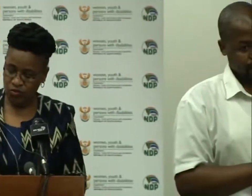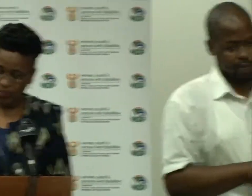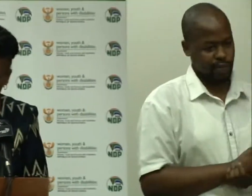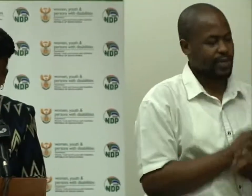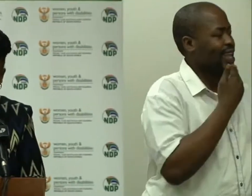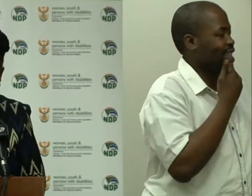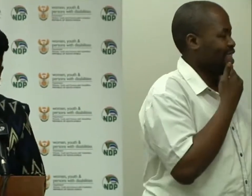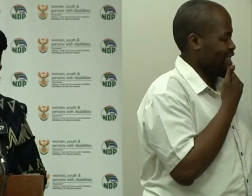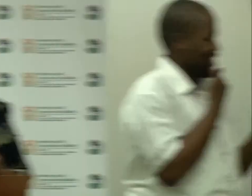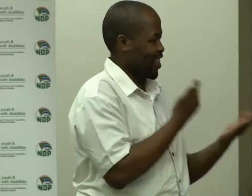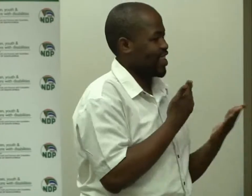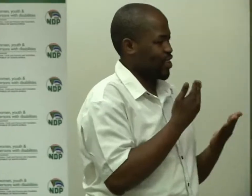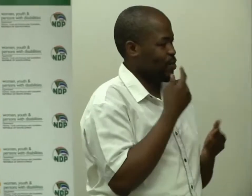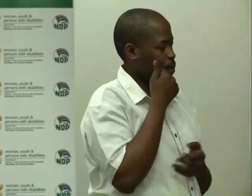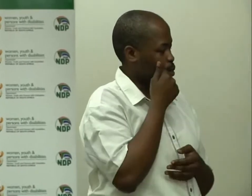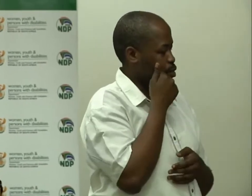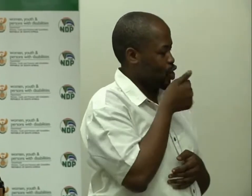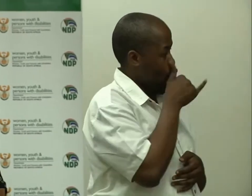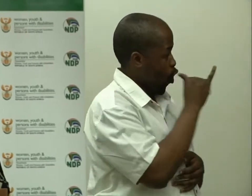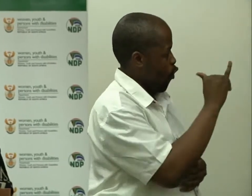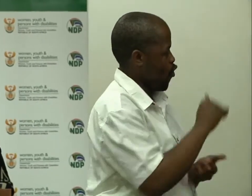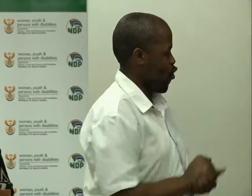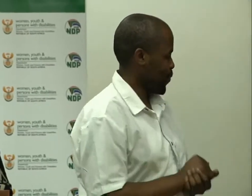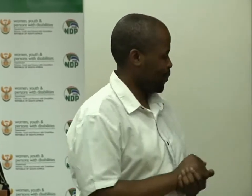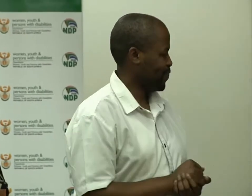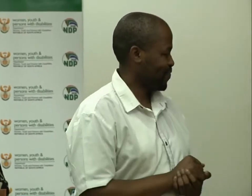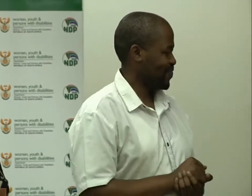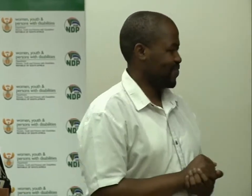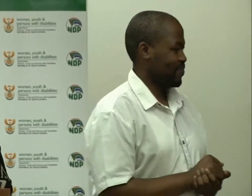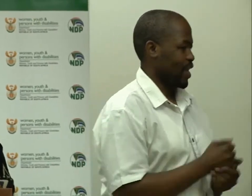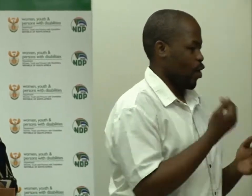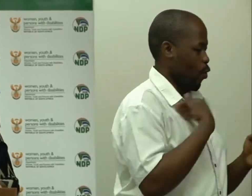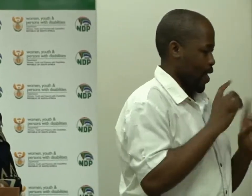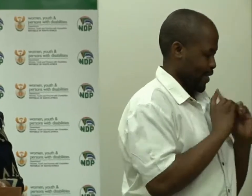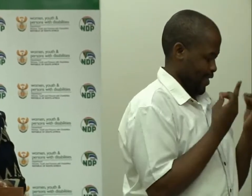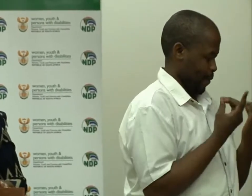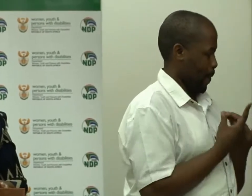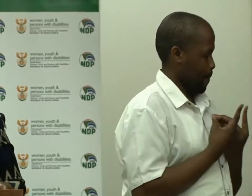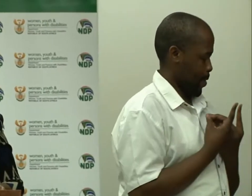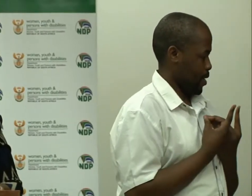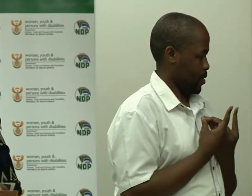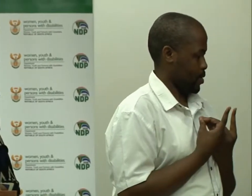Thank you, Mr. Ndlovu. As a department,